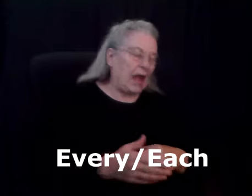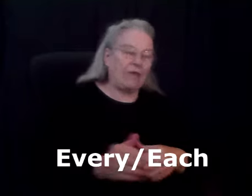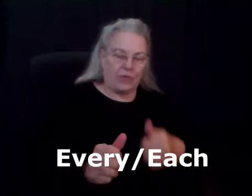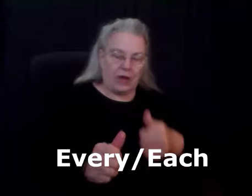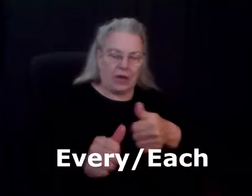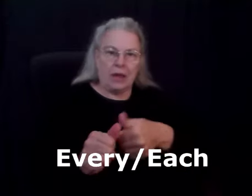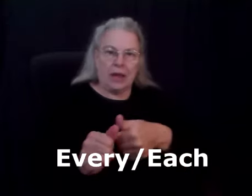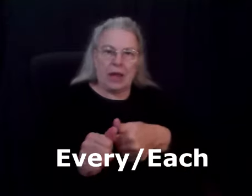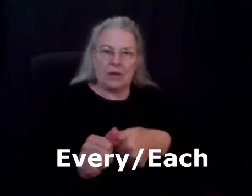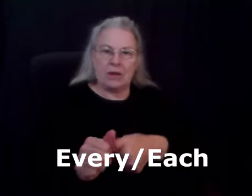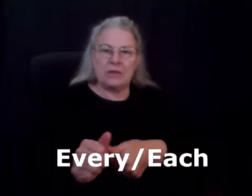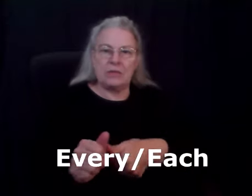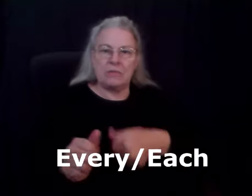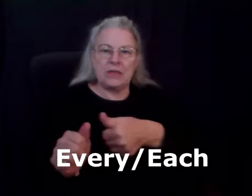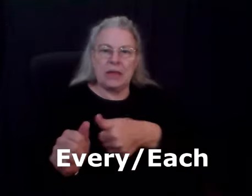Every. Double.